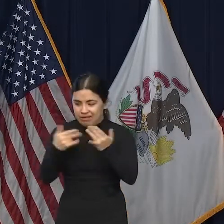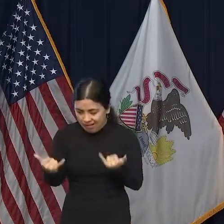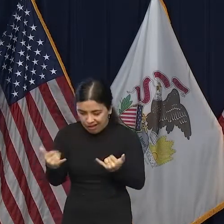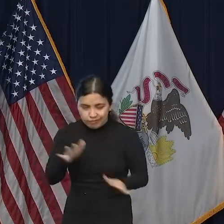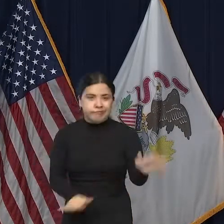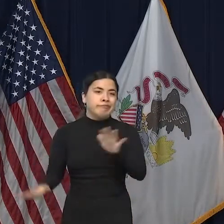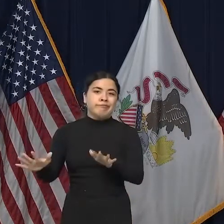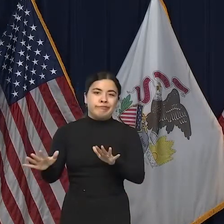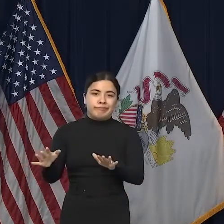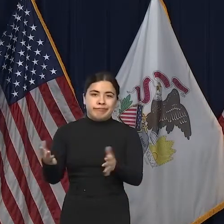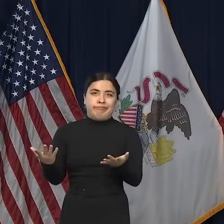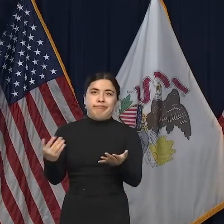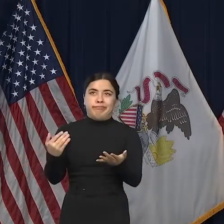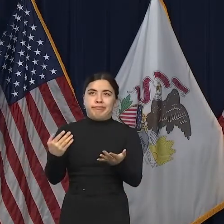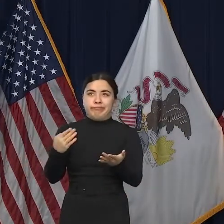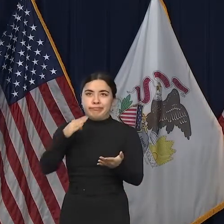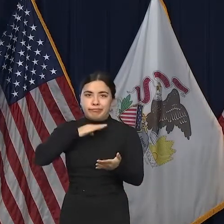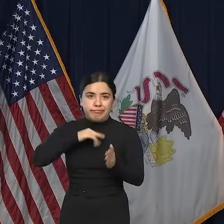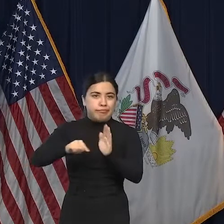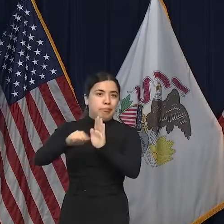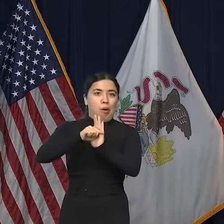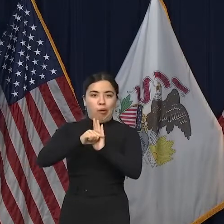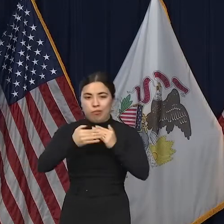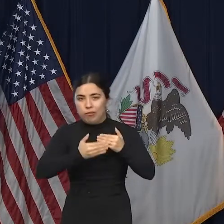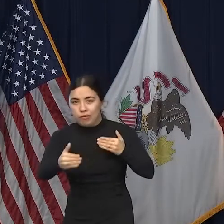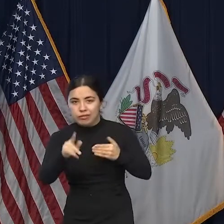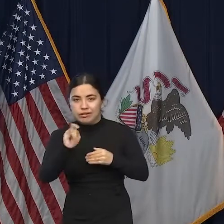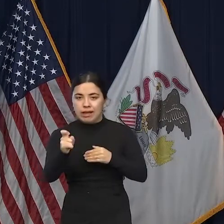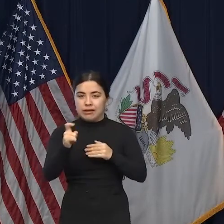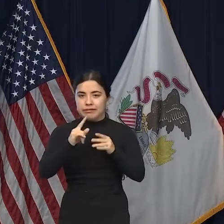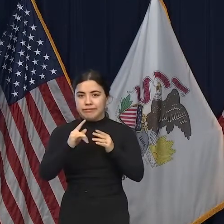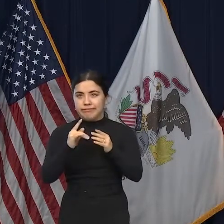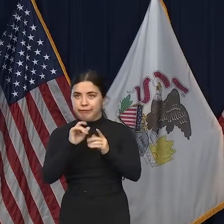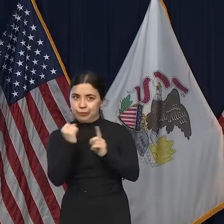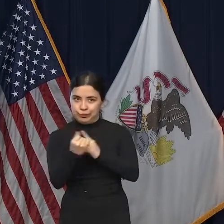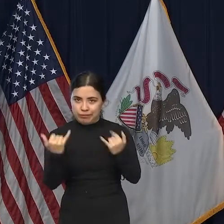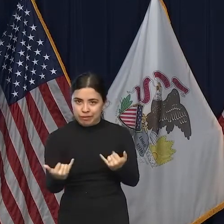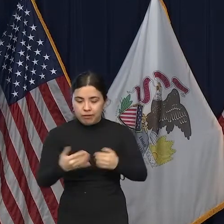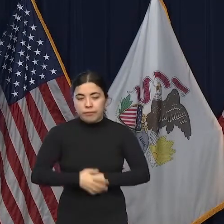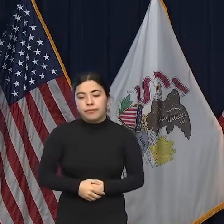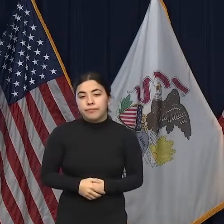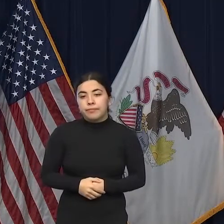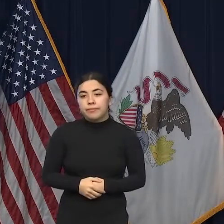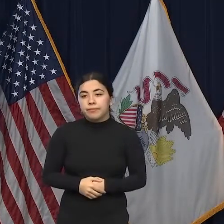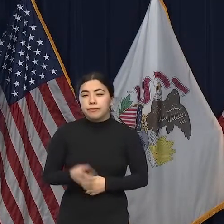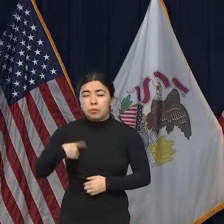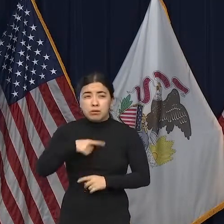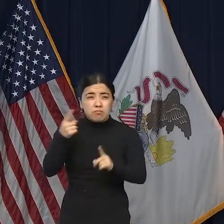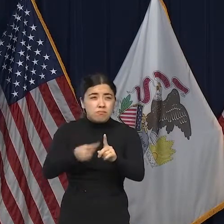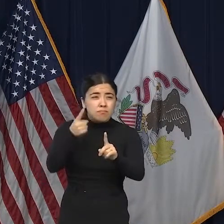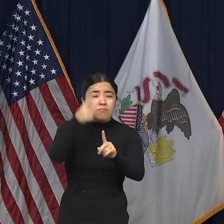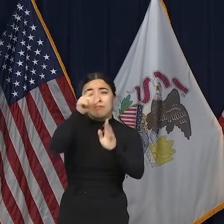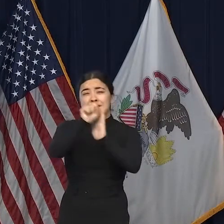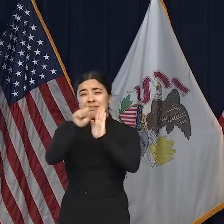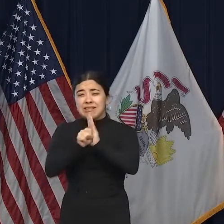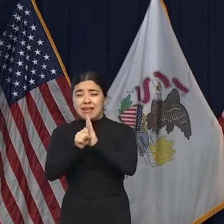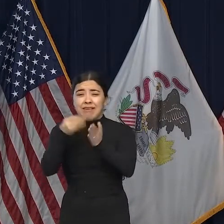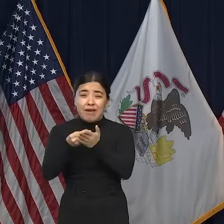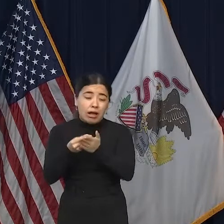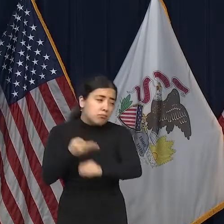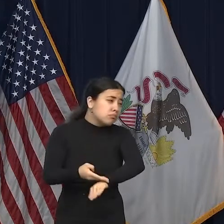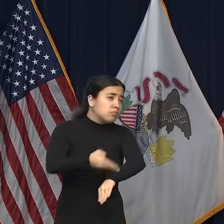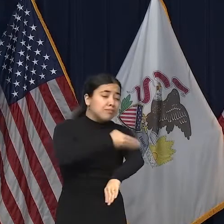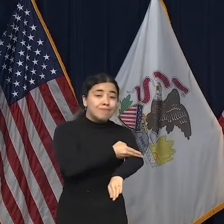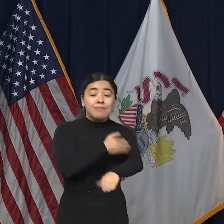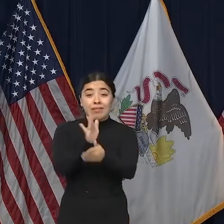fair tax passed, we would have been on a course toward long-term stabilization of our state's finances,